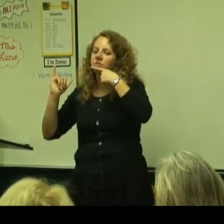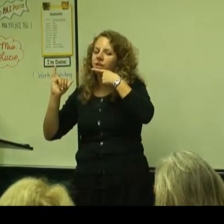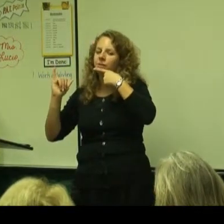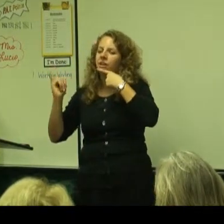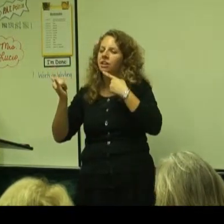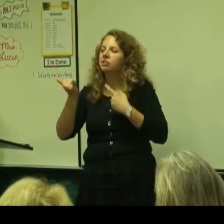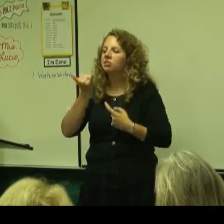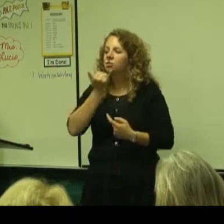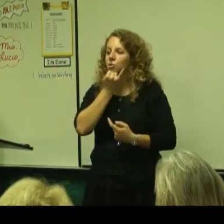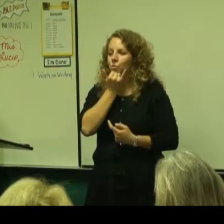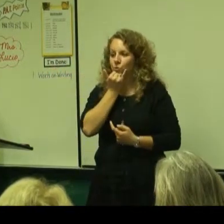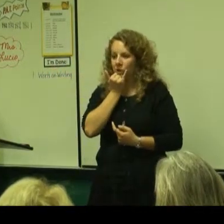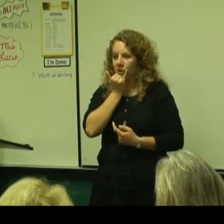right about here. So wrong.